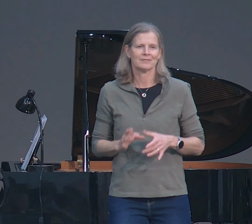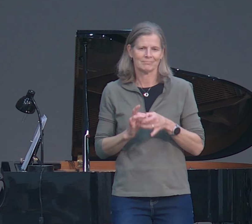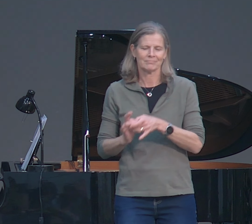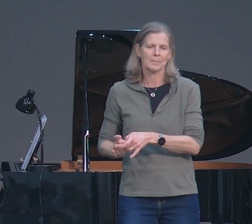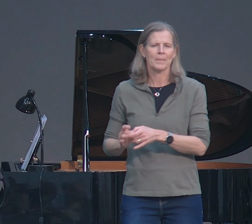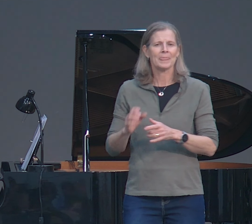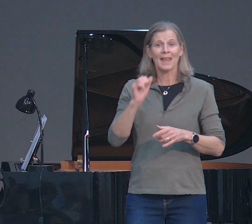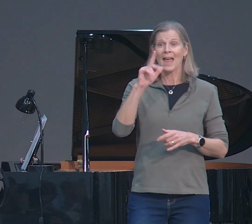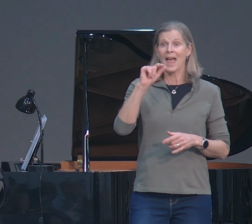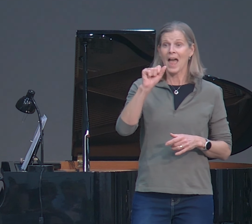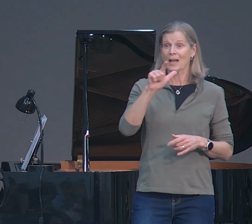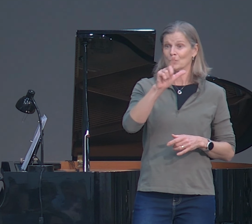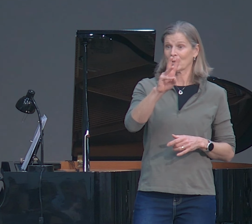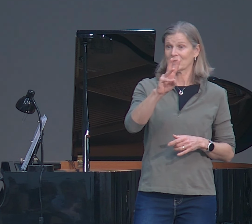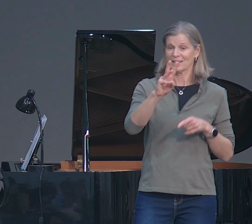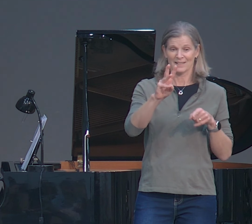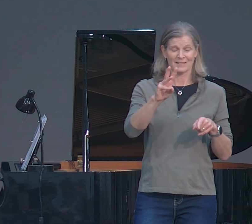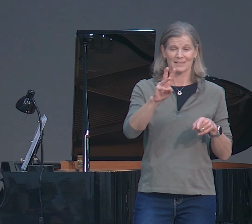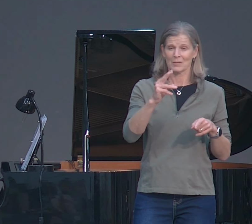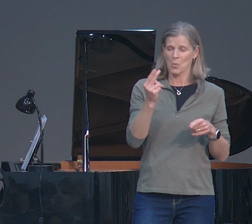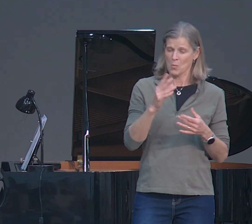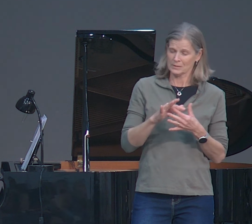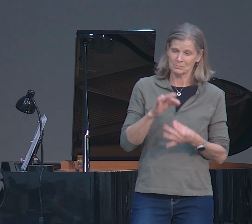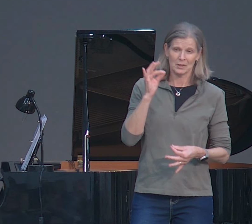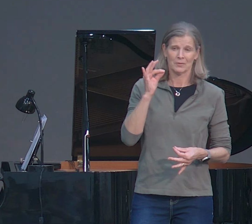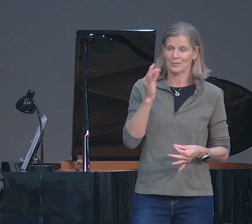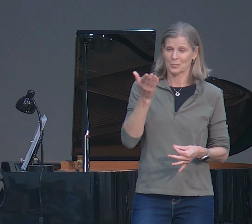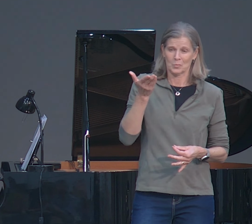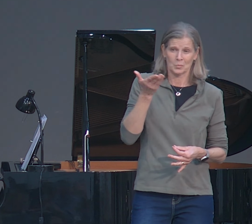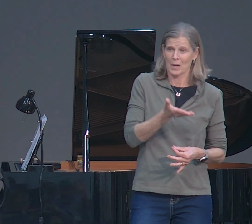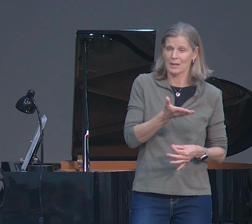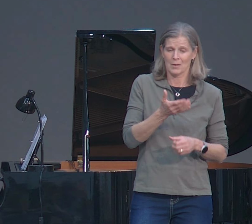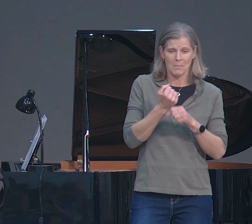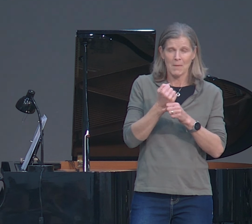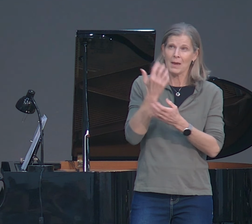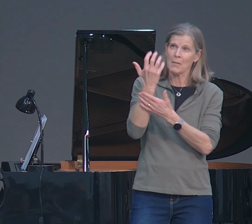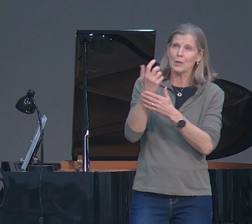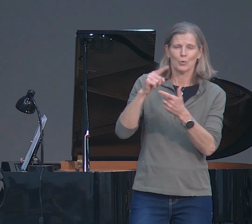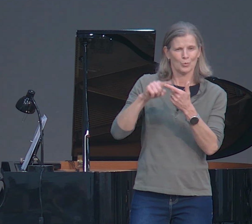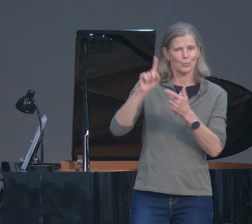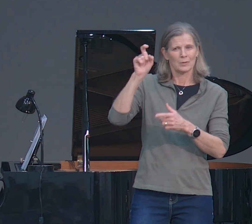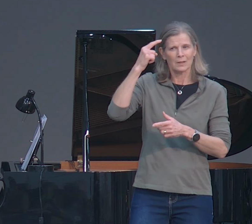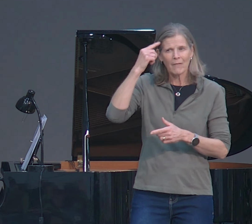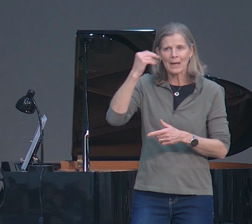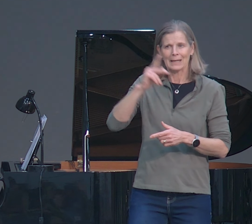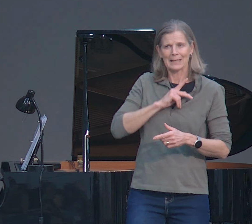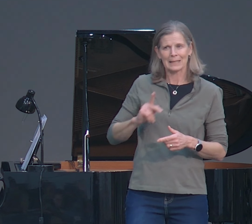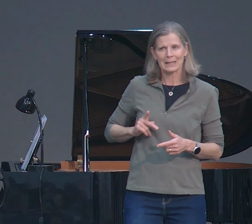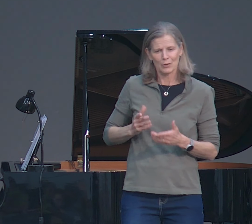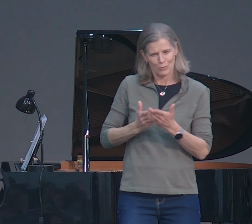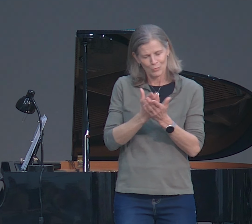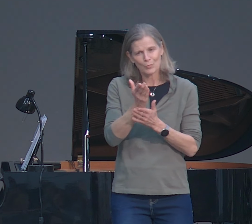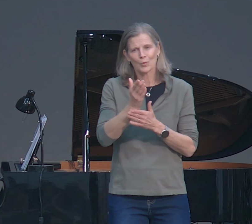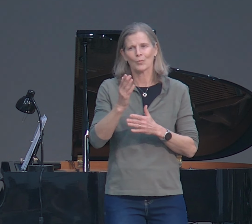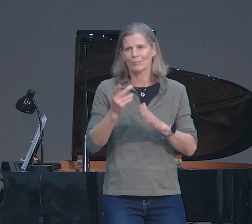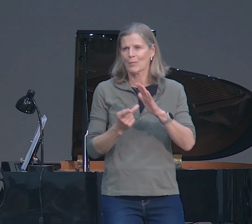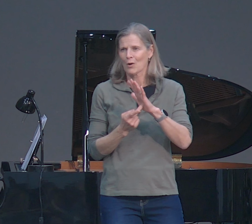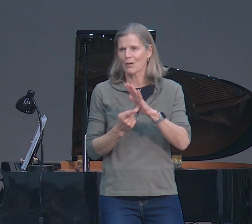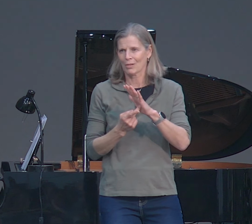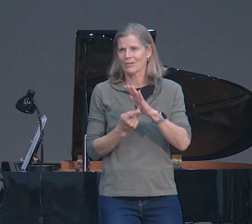we have nothing less than the Holy Spirit himself making an appeal to governors and kings through the Apostle